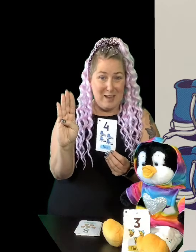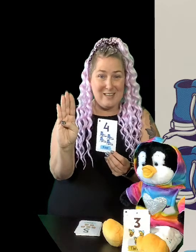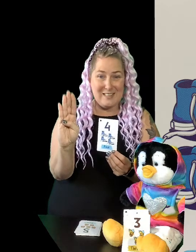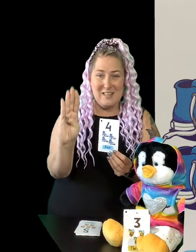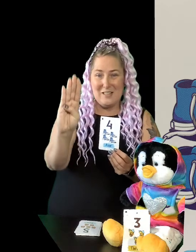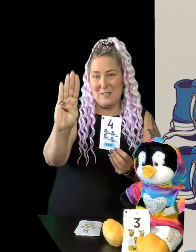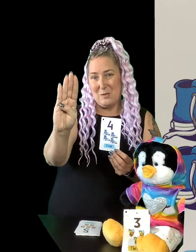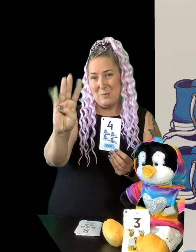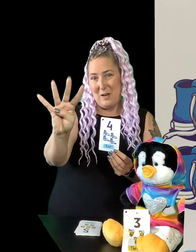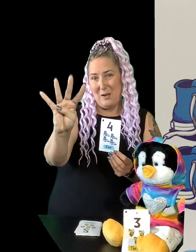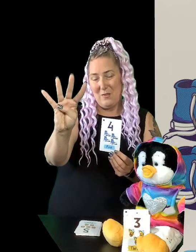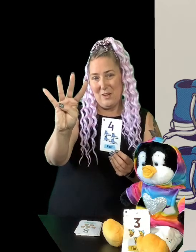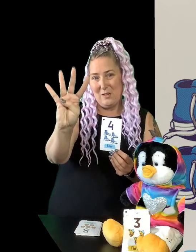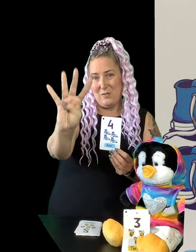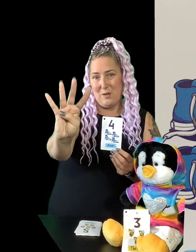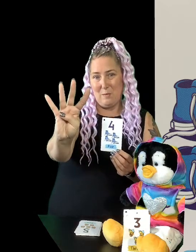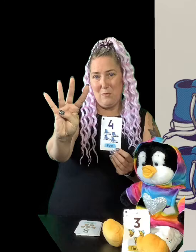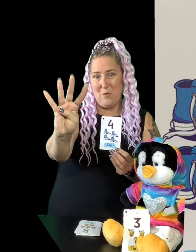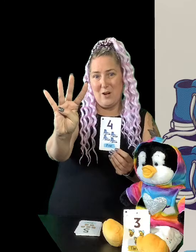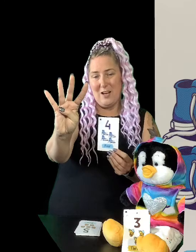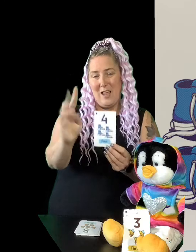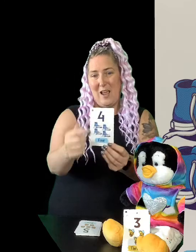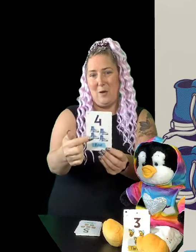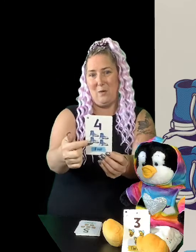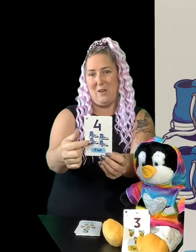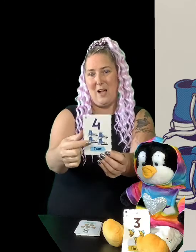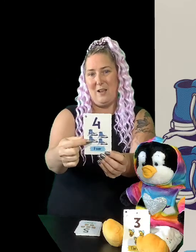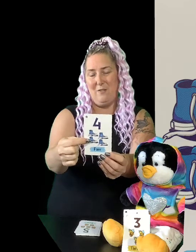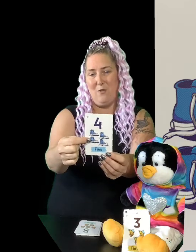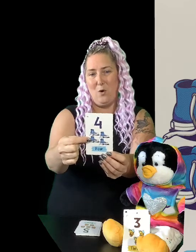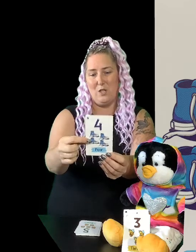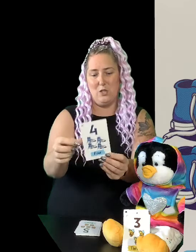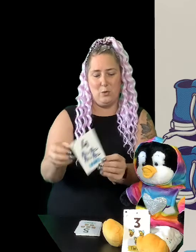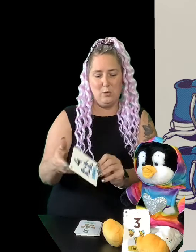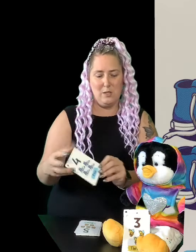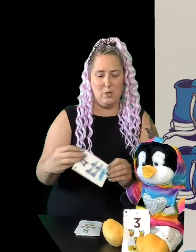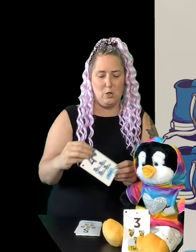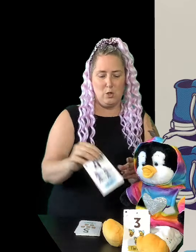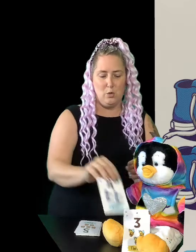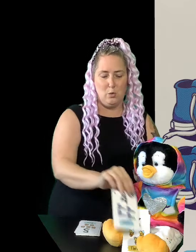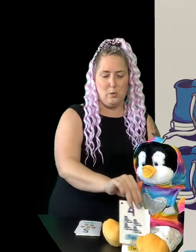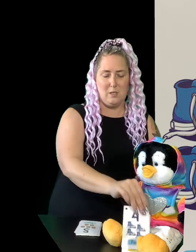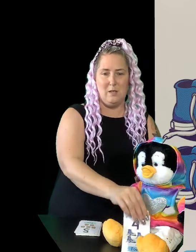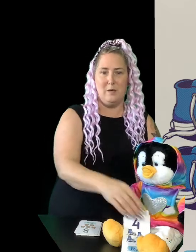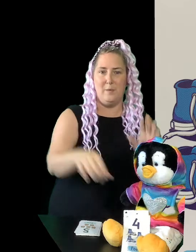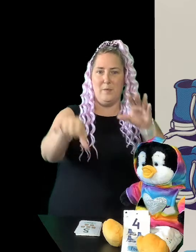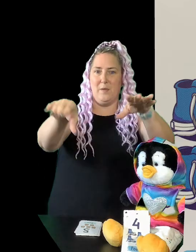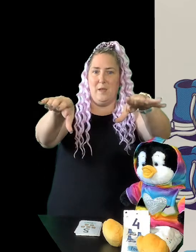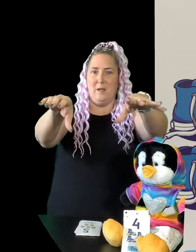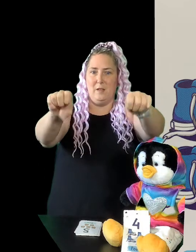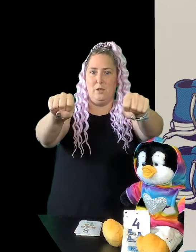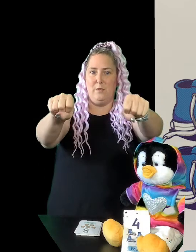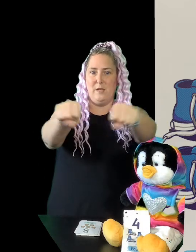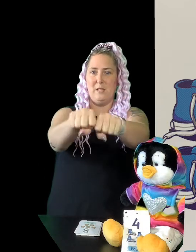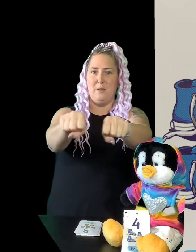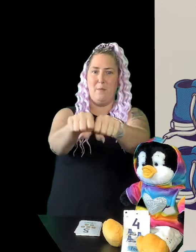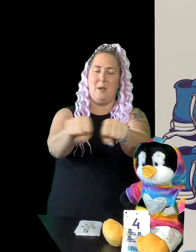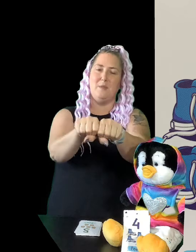right? So spread out your fingers for number 4. And we've got 4 shoes. Shoes. 2 fists. Bang them